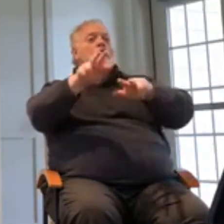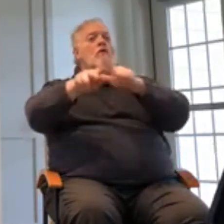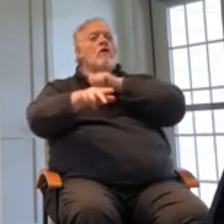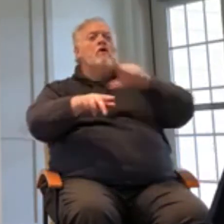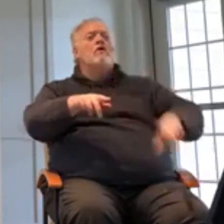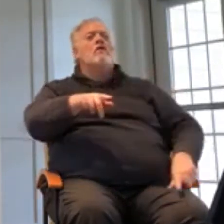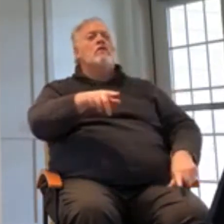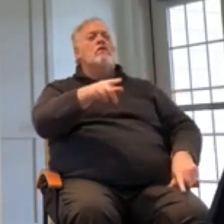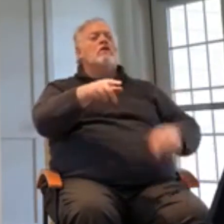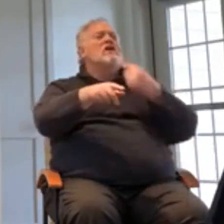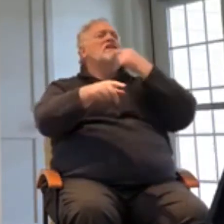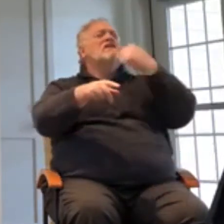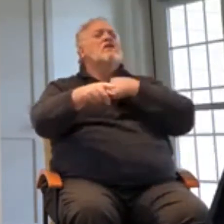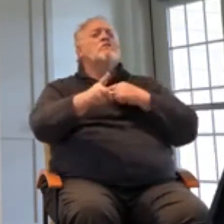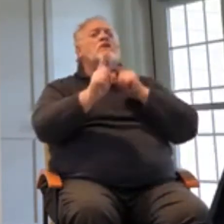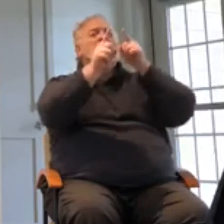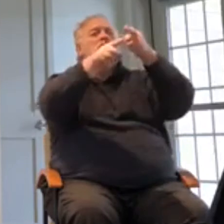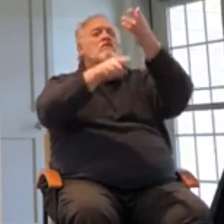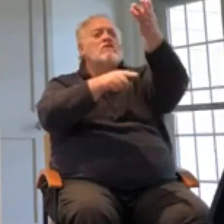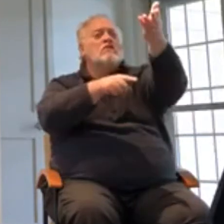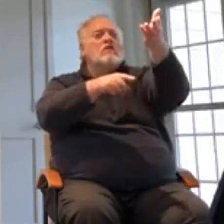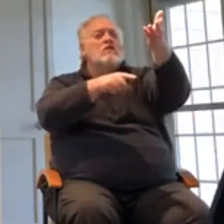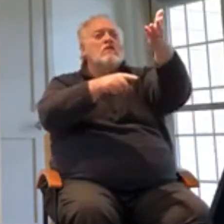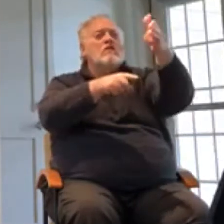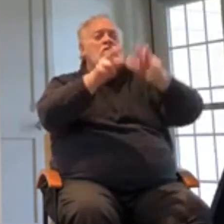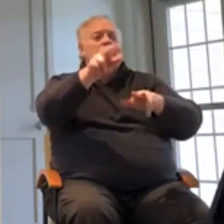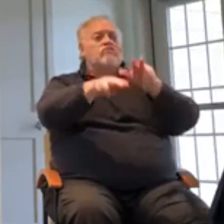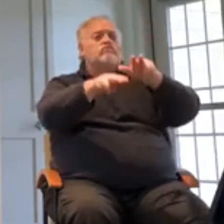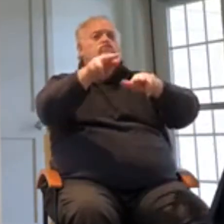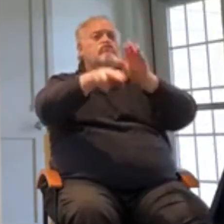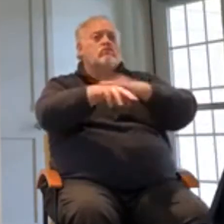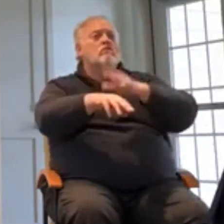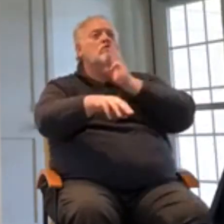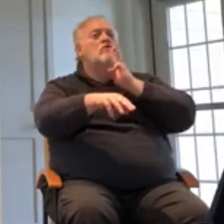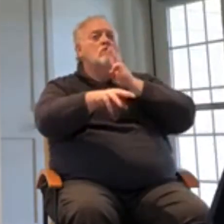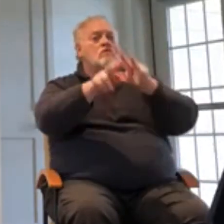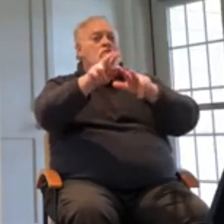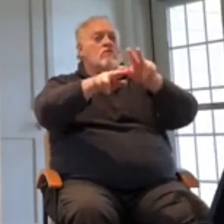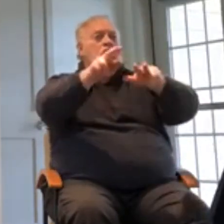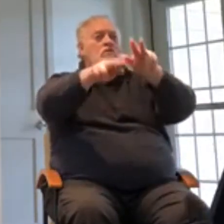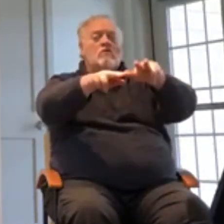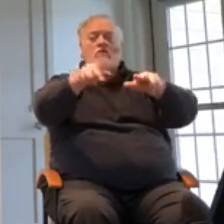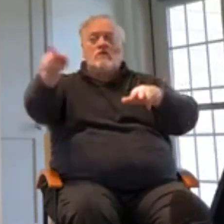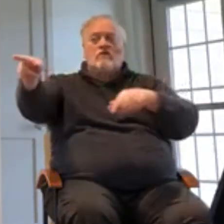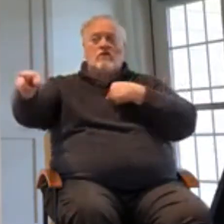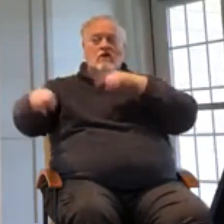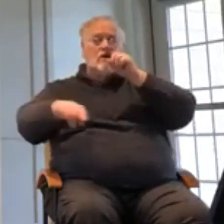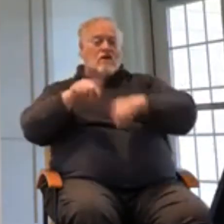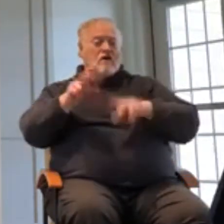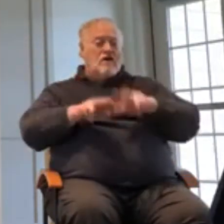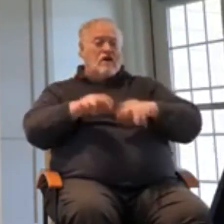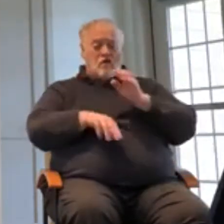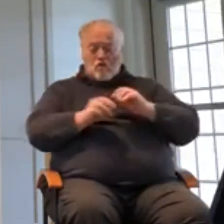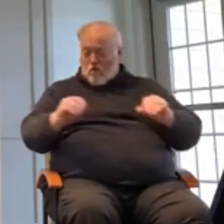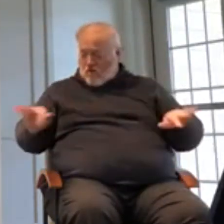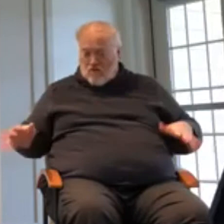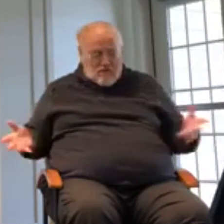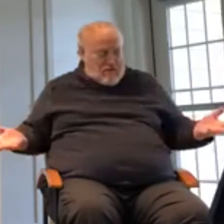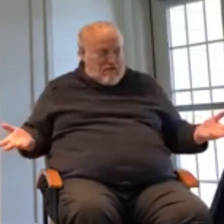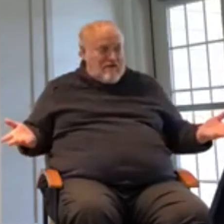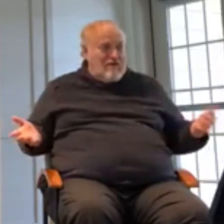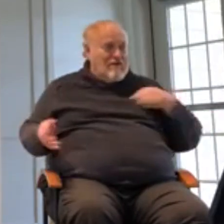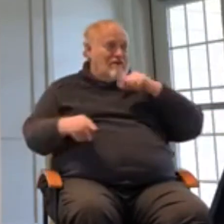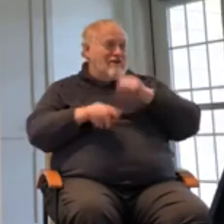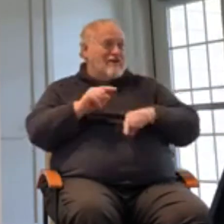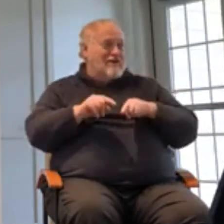if it be thou, bid me come to the water." He walked on the water. I can't even walk on land, let alone water.